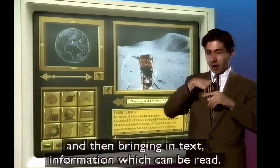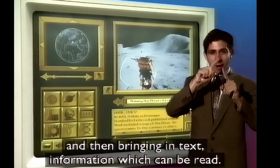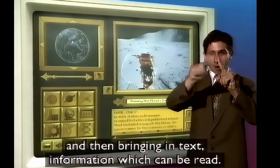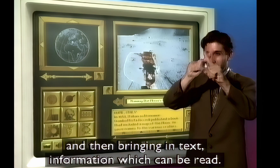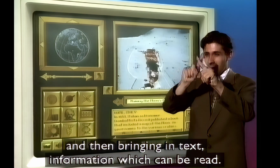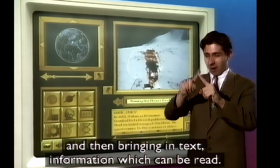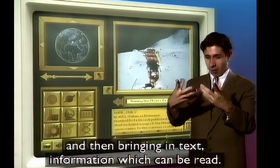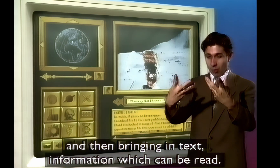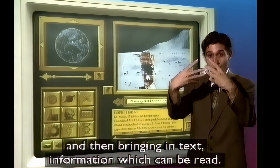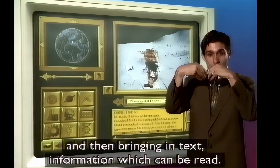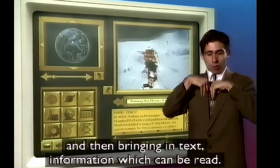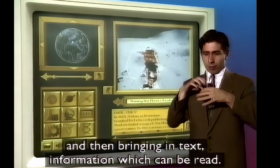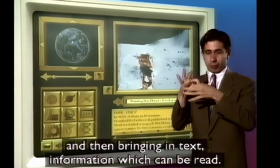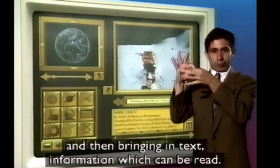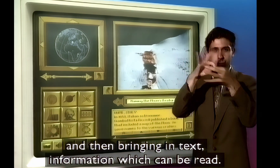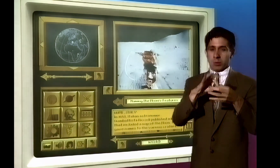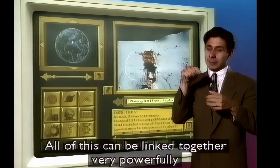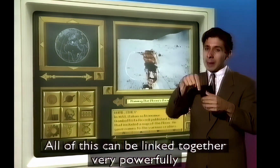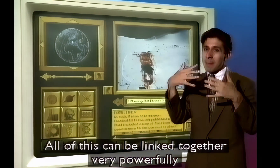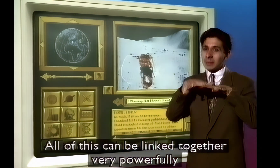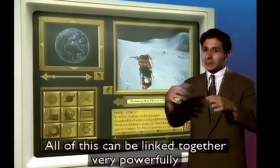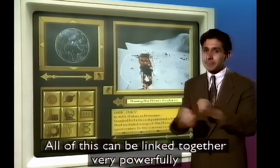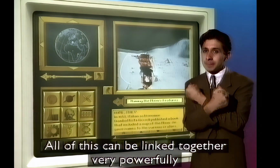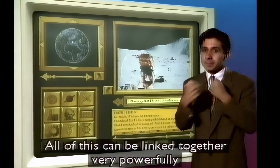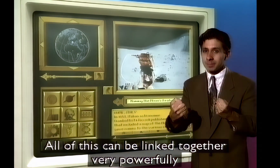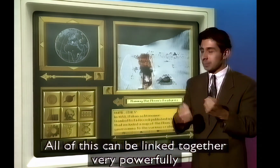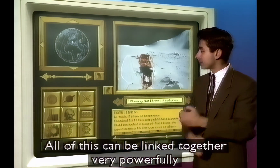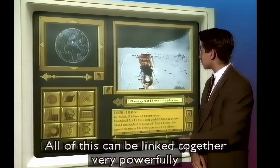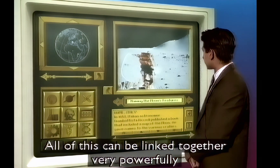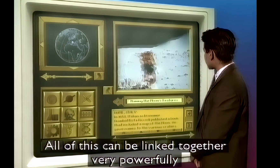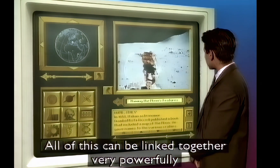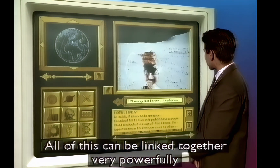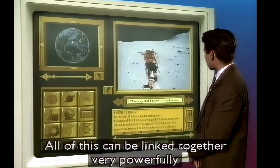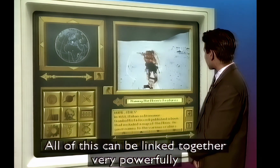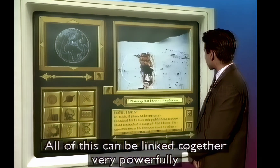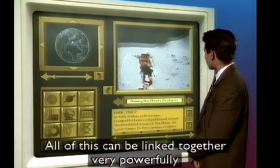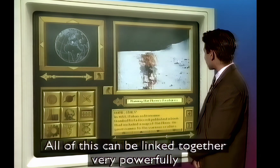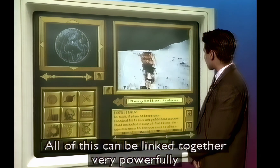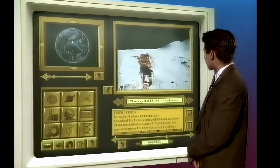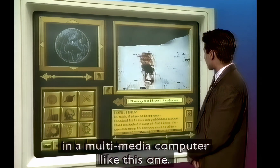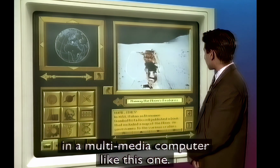read. And all of this can be linked together very powerfully in a multimedia computer like this one.